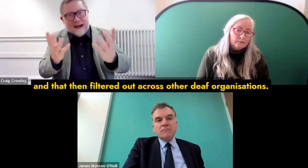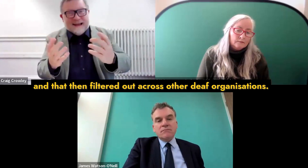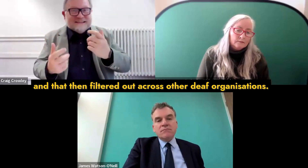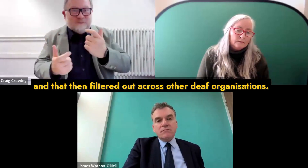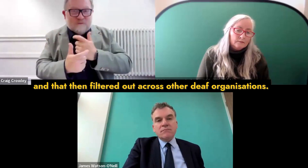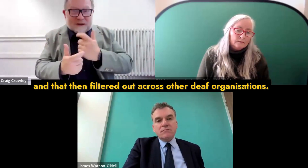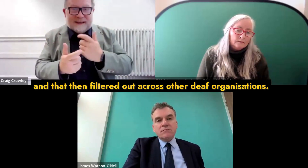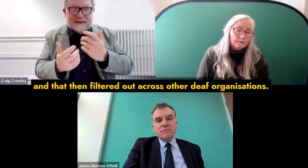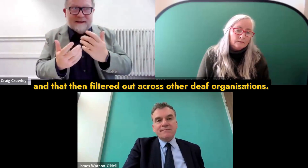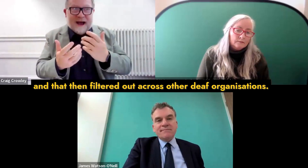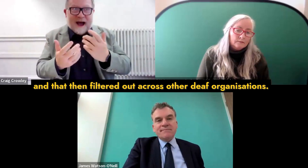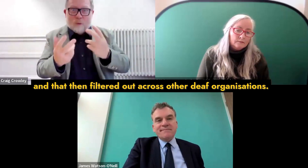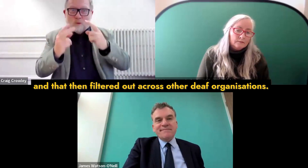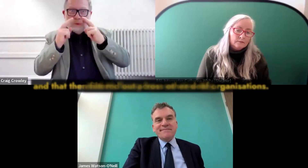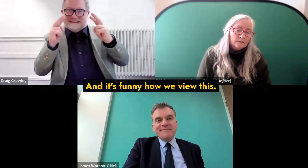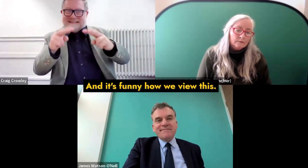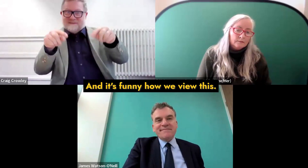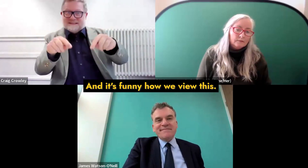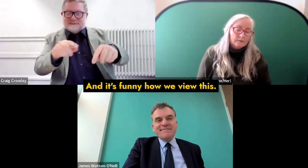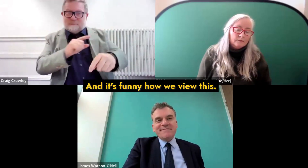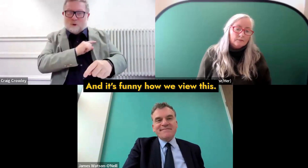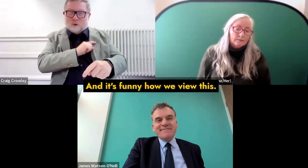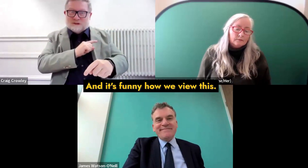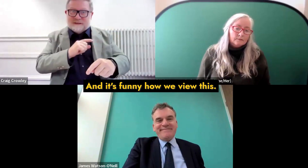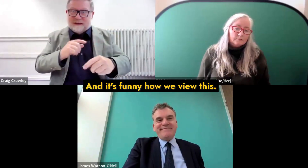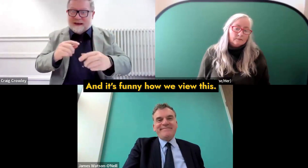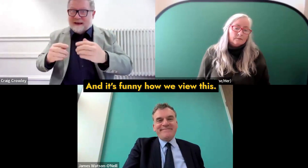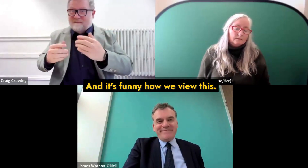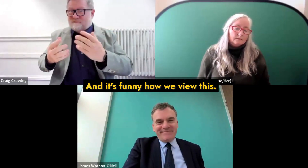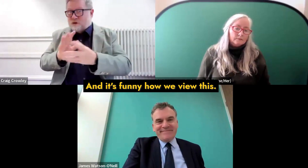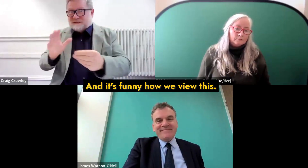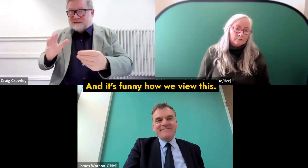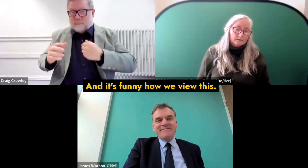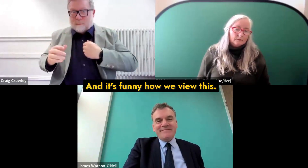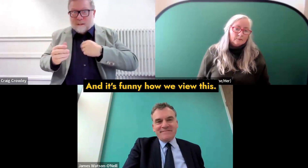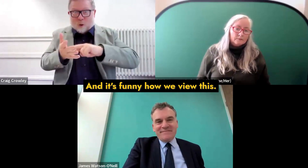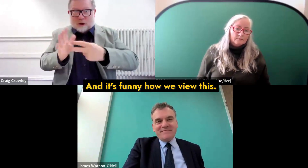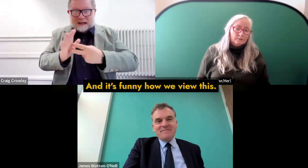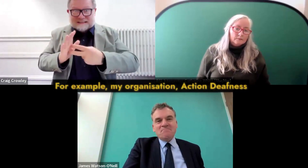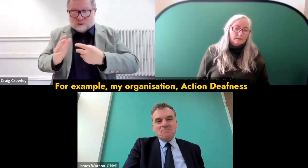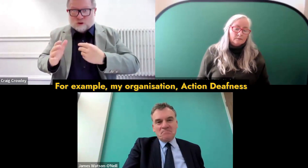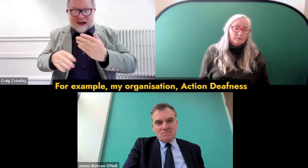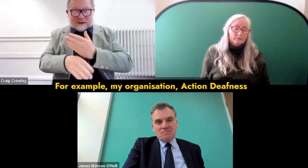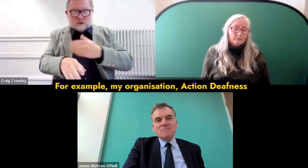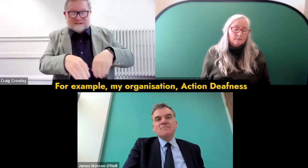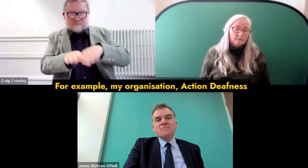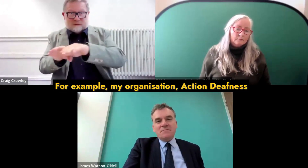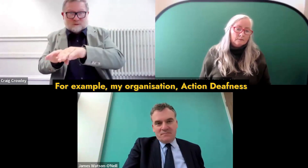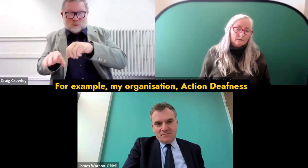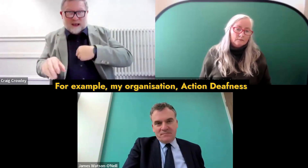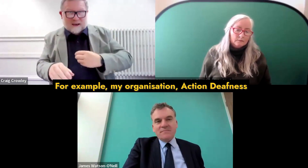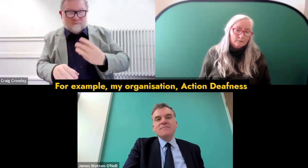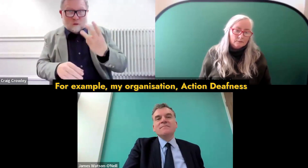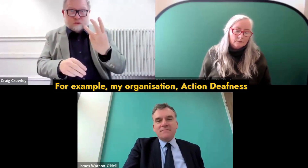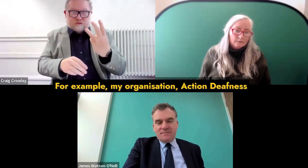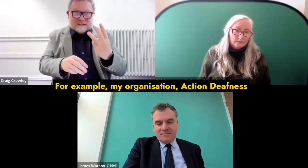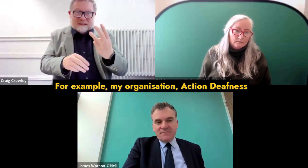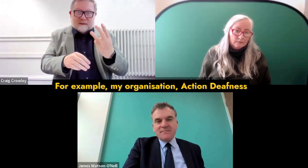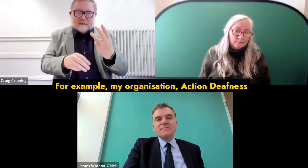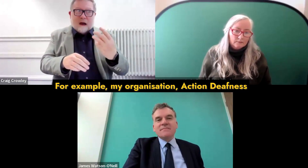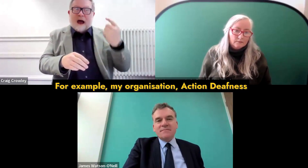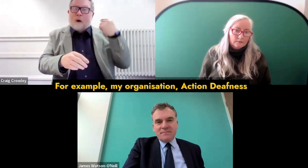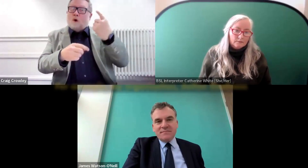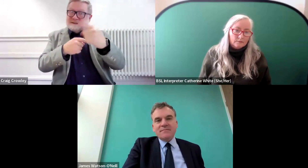deaf organisations. And it's funny how we view this. For example, my organisation,